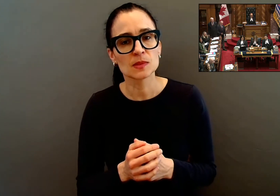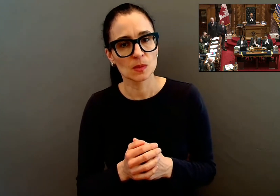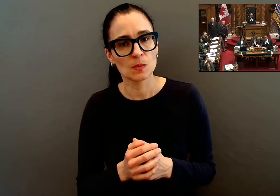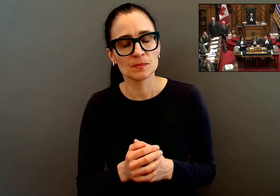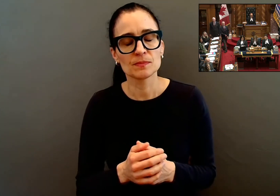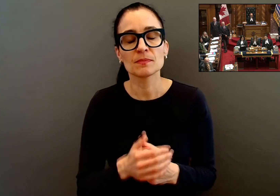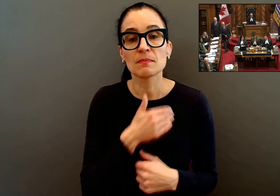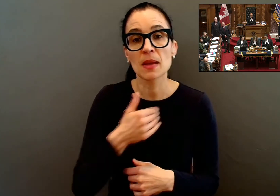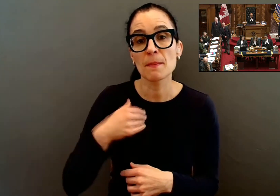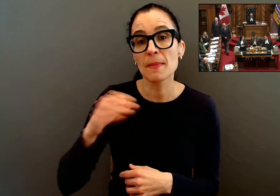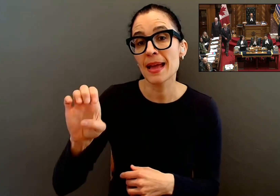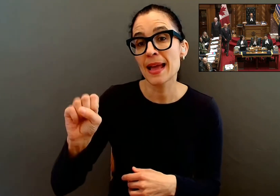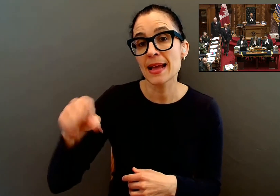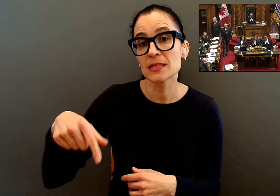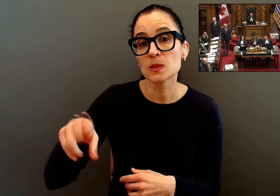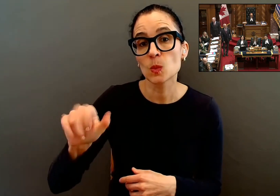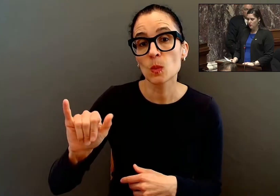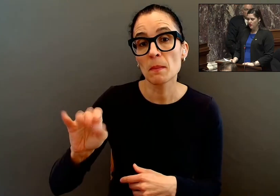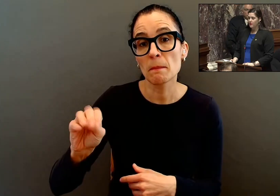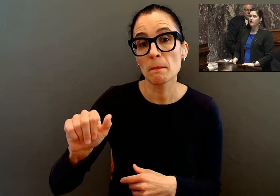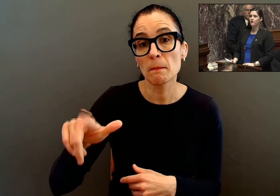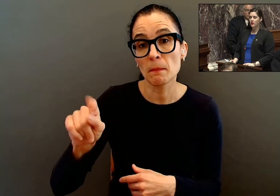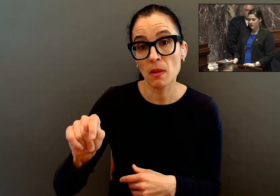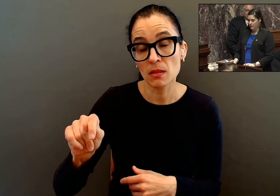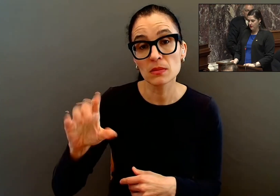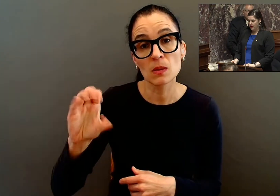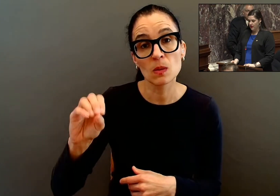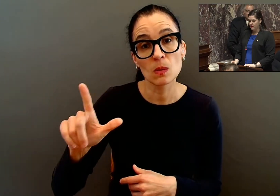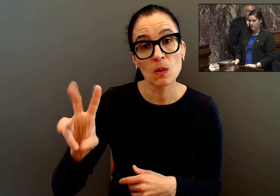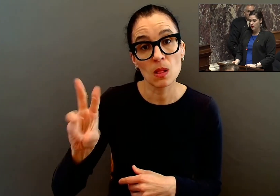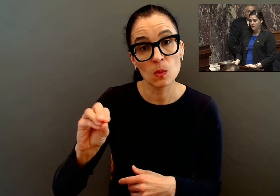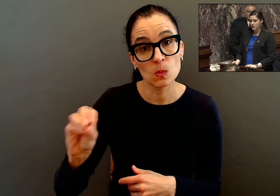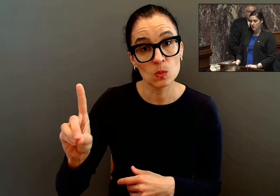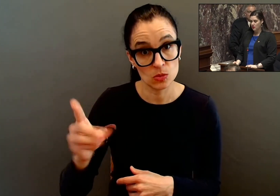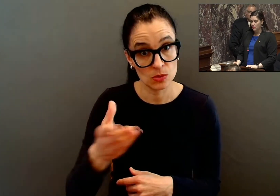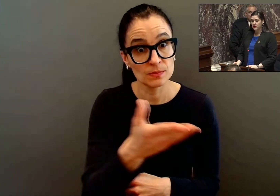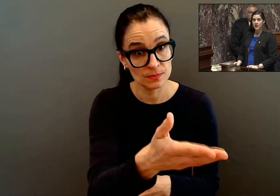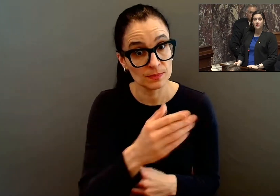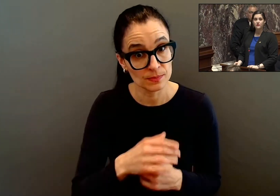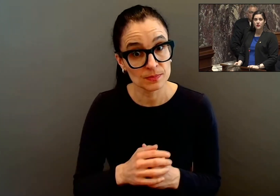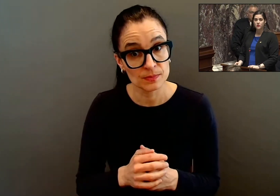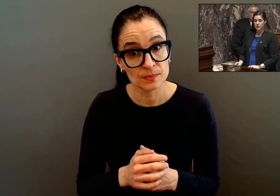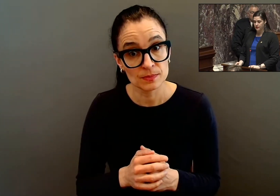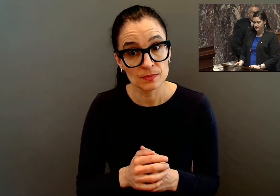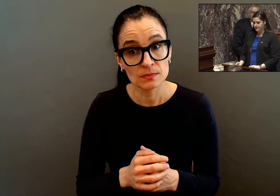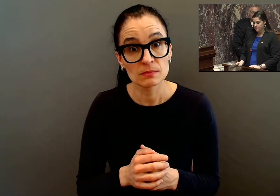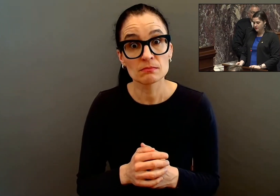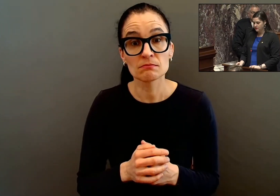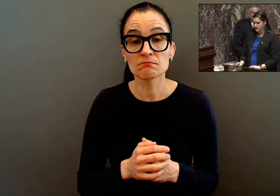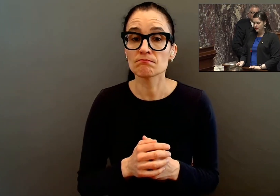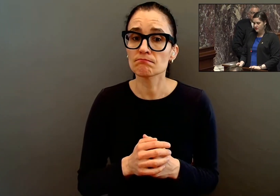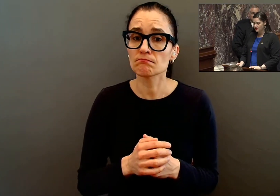Thank you, Mr. Speaker. Today marks what would have been the 40th birthday of a beautiful soul who was taken far too soon.